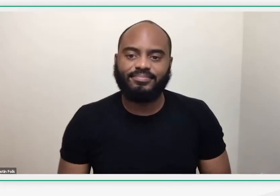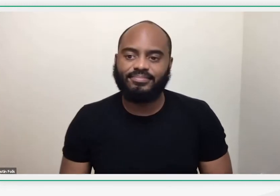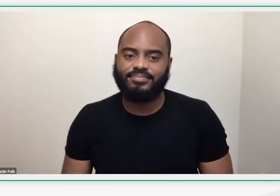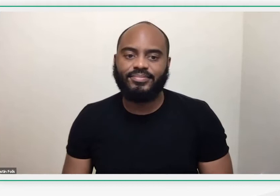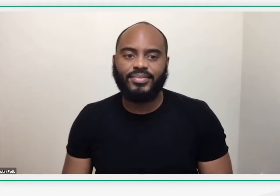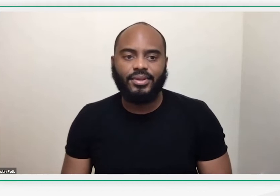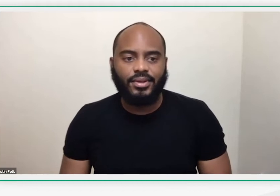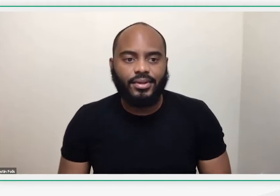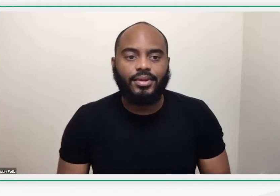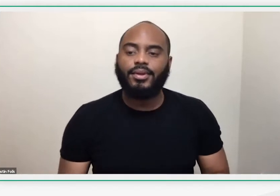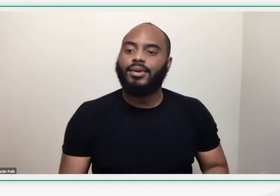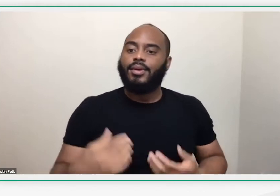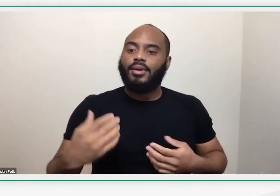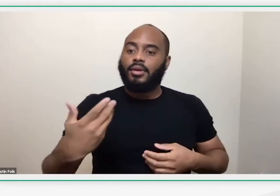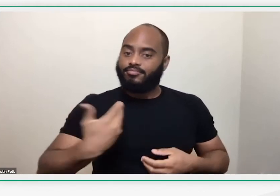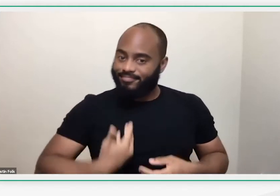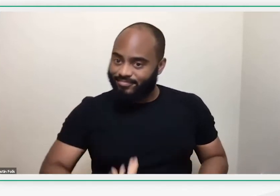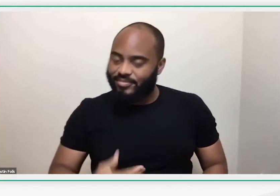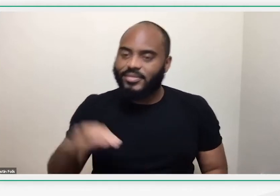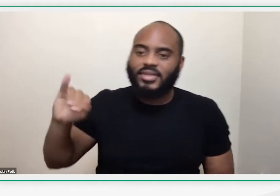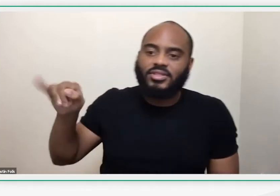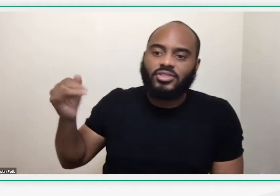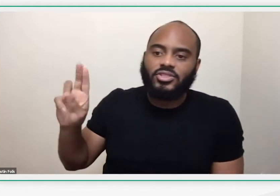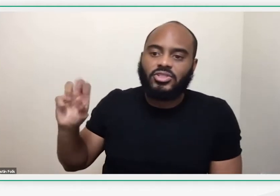It is much appreciated.